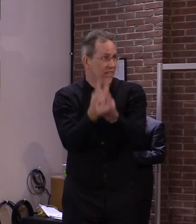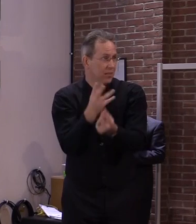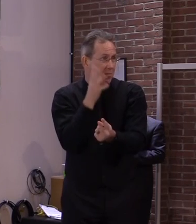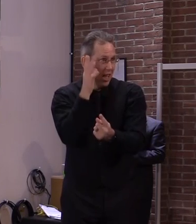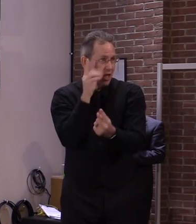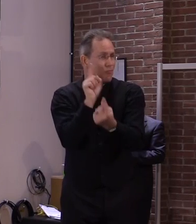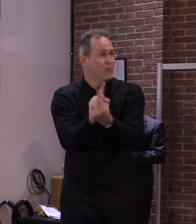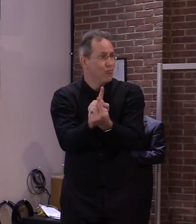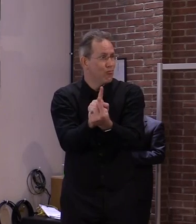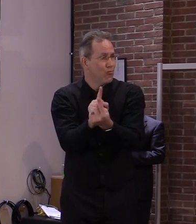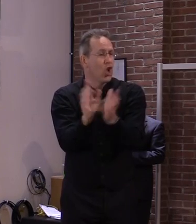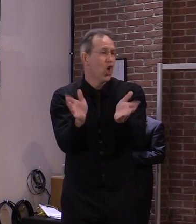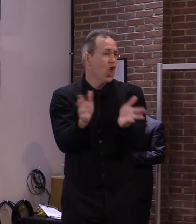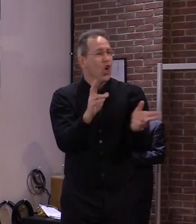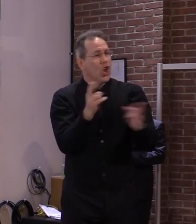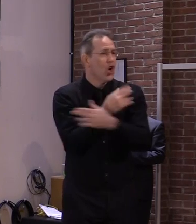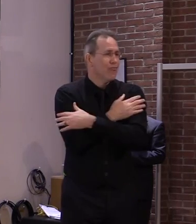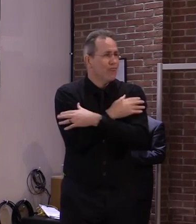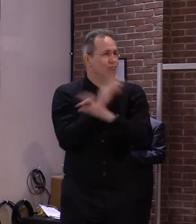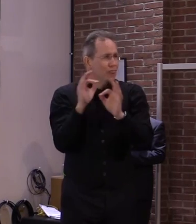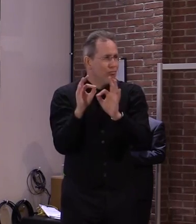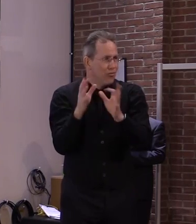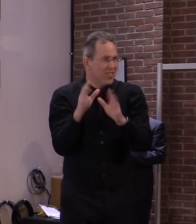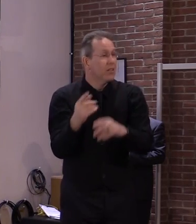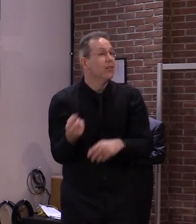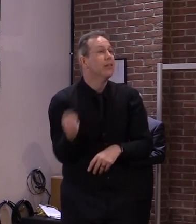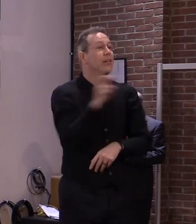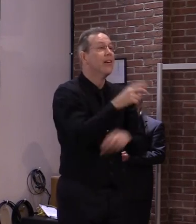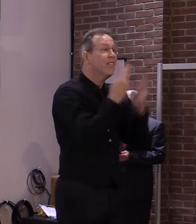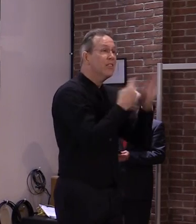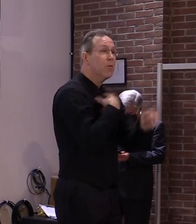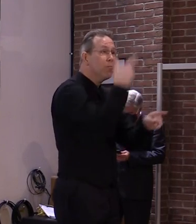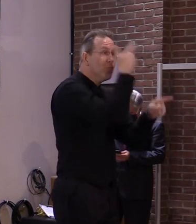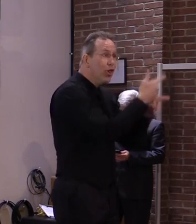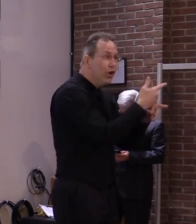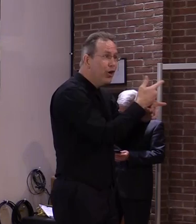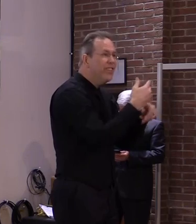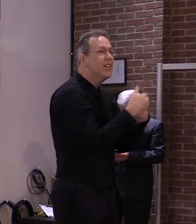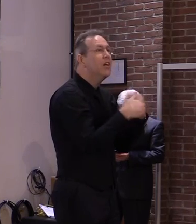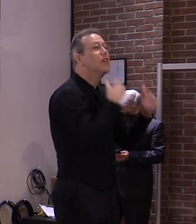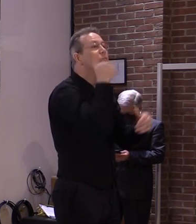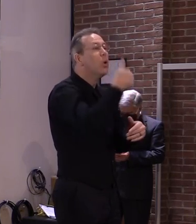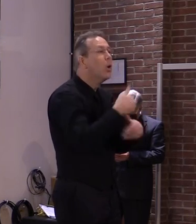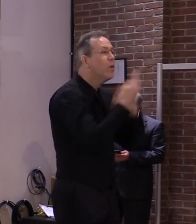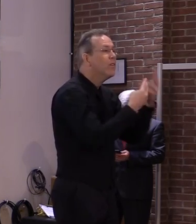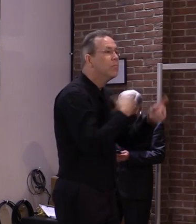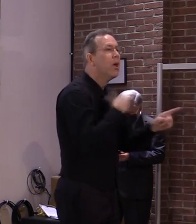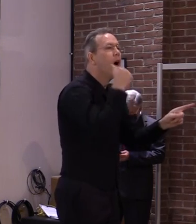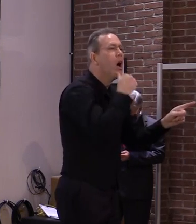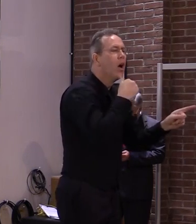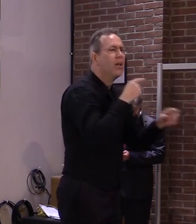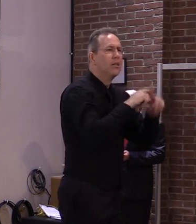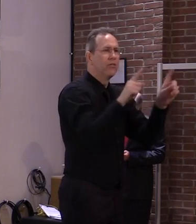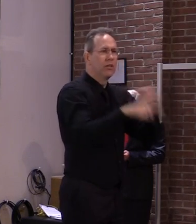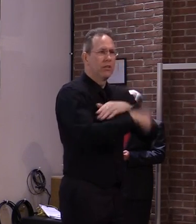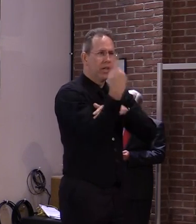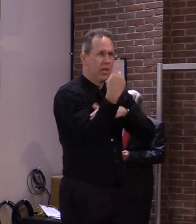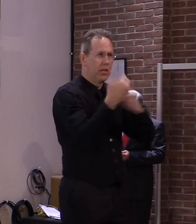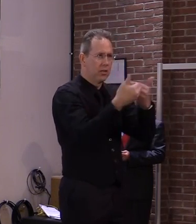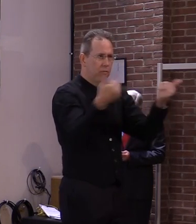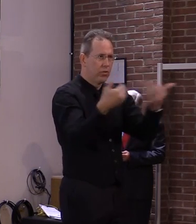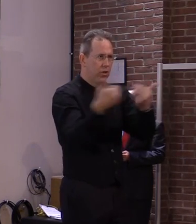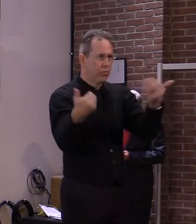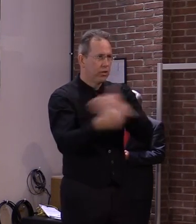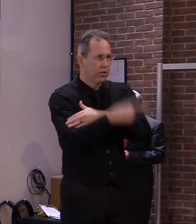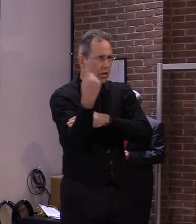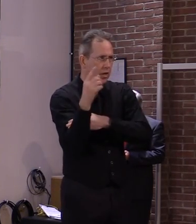at the same time. You can't have multiple households more than the one-on-one. It can't be more than two households at a